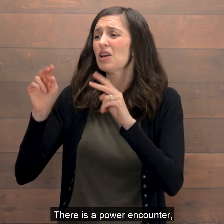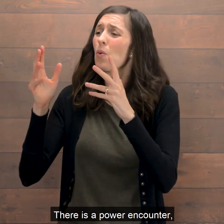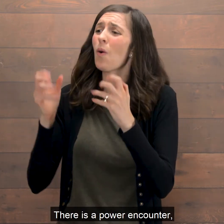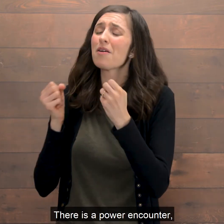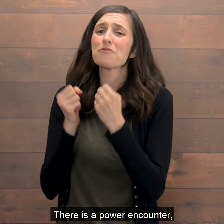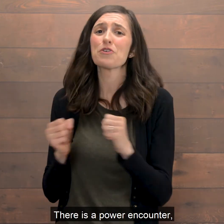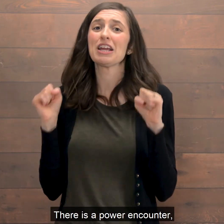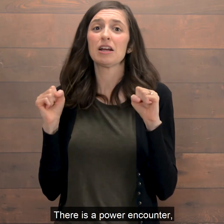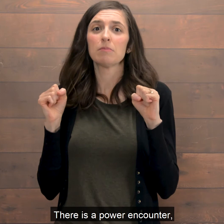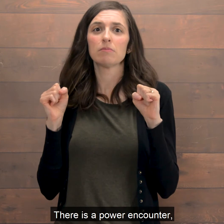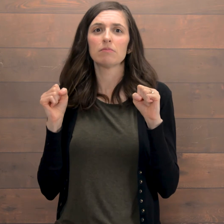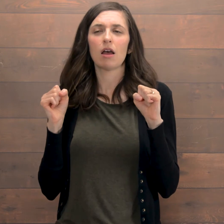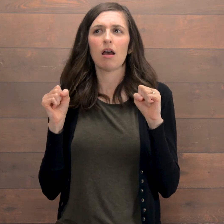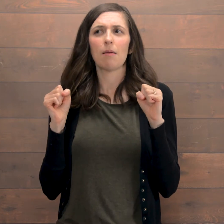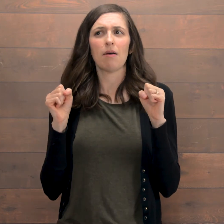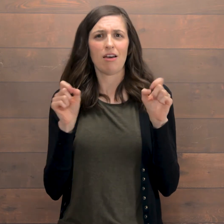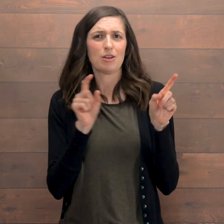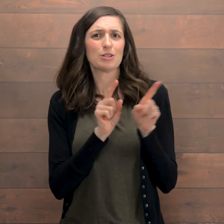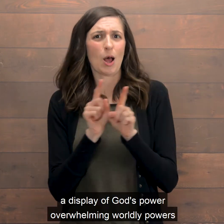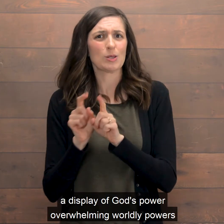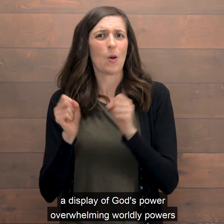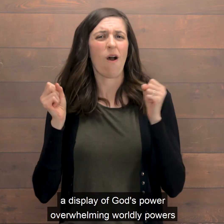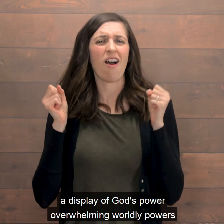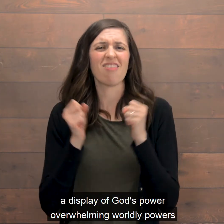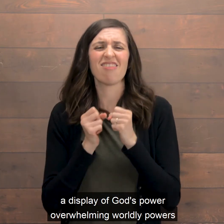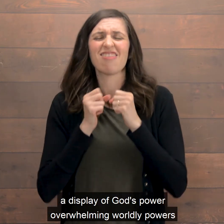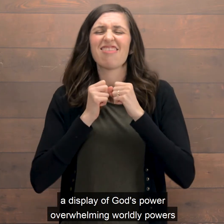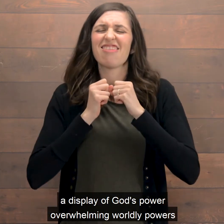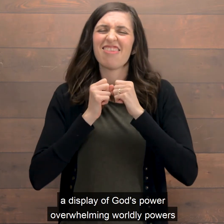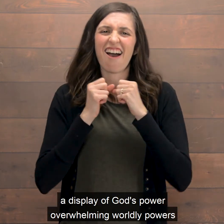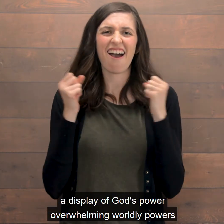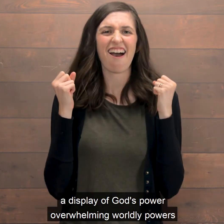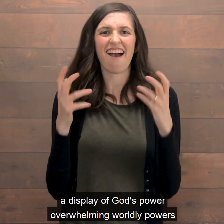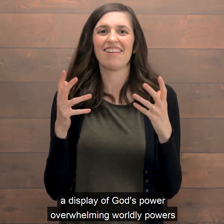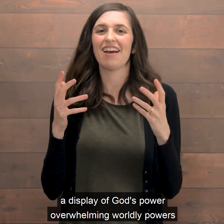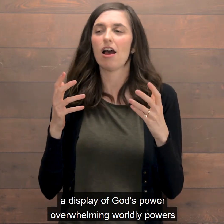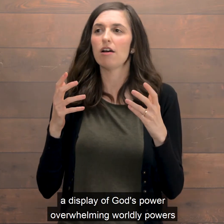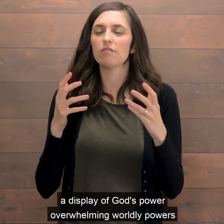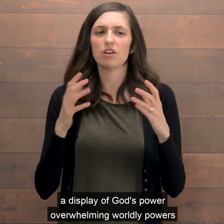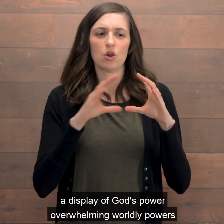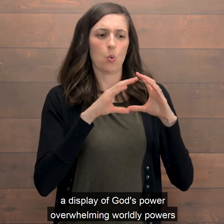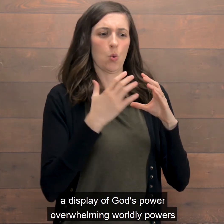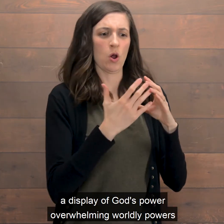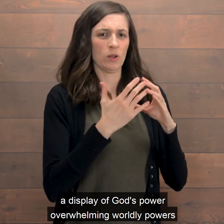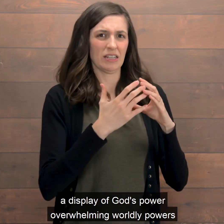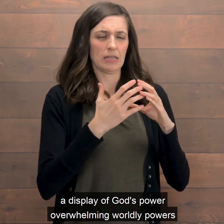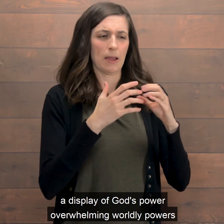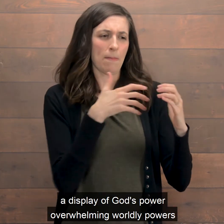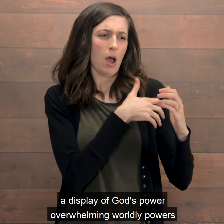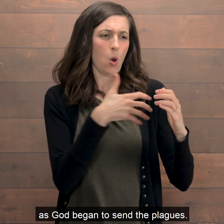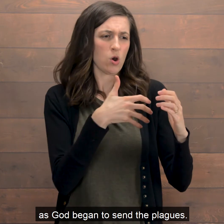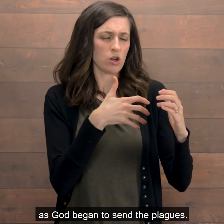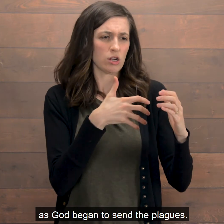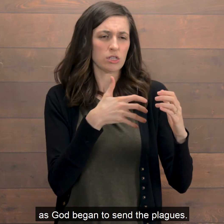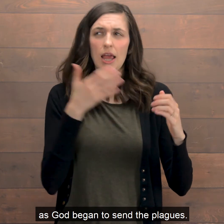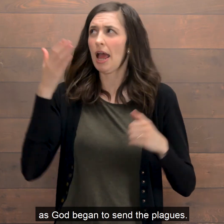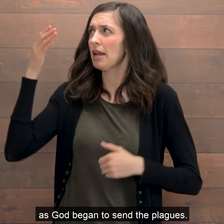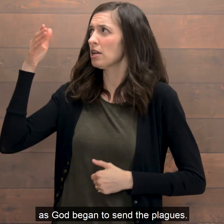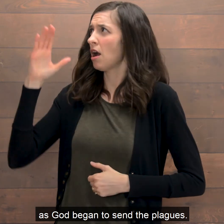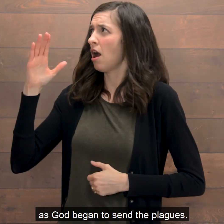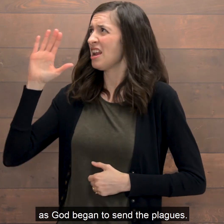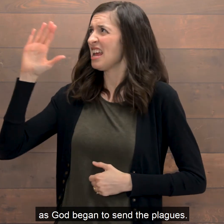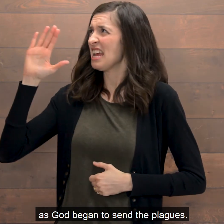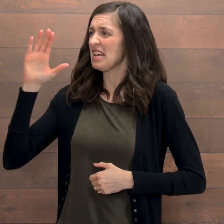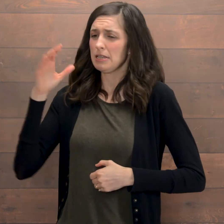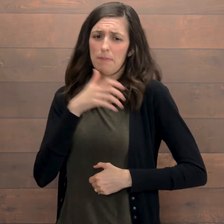There is a power encounter, a display of God's power overwhelming worldly powers as God began to